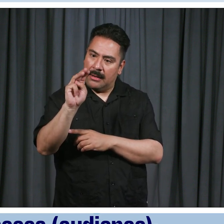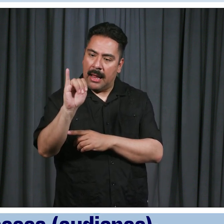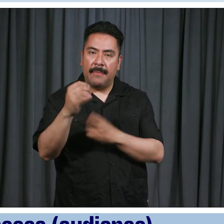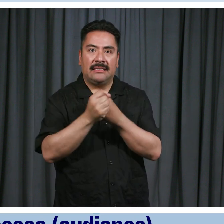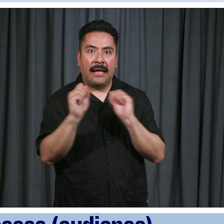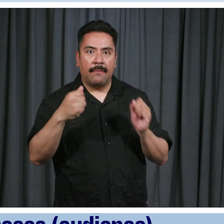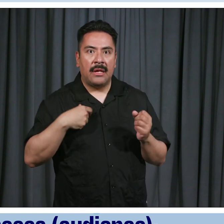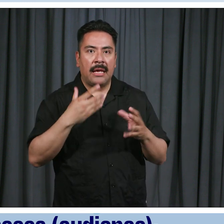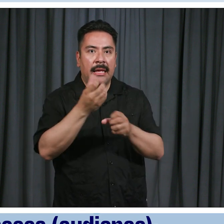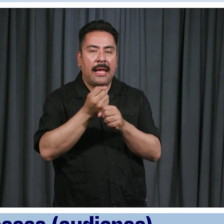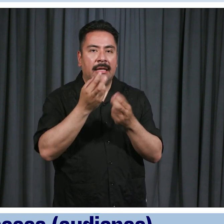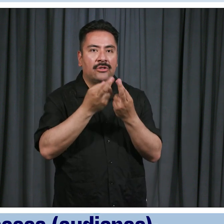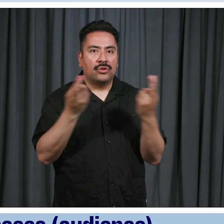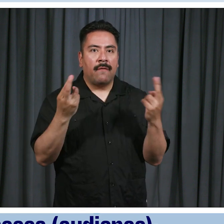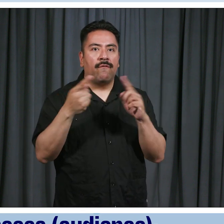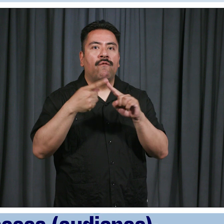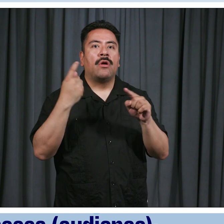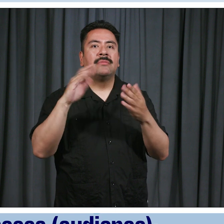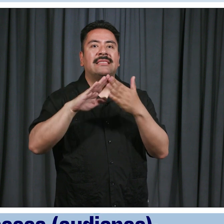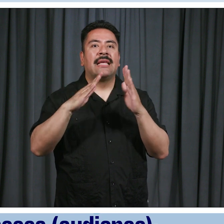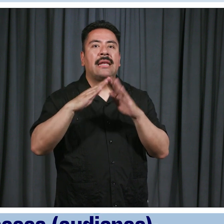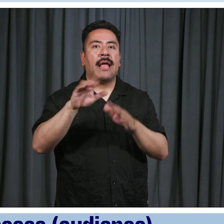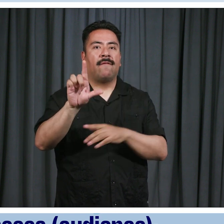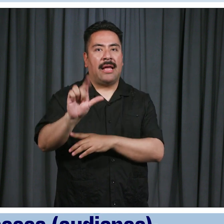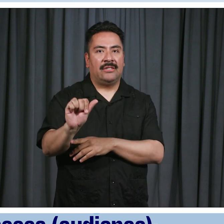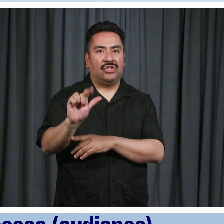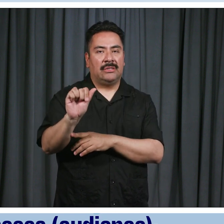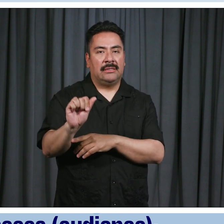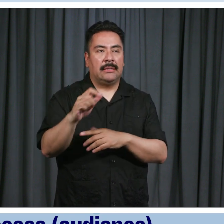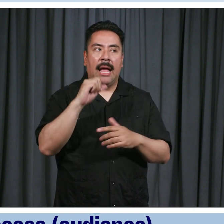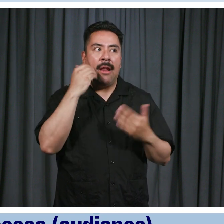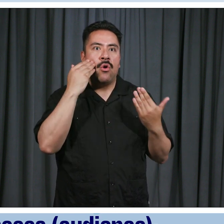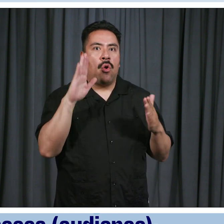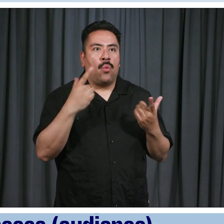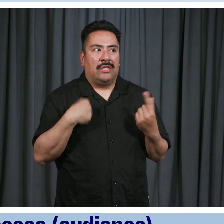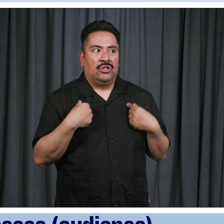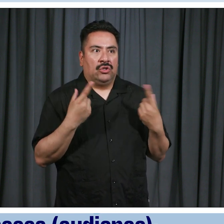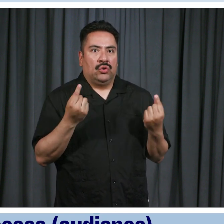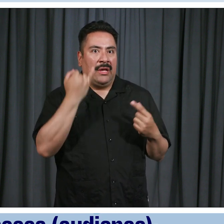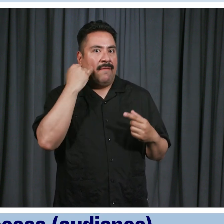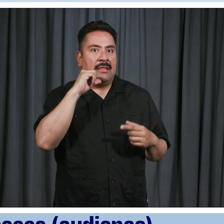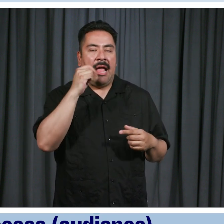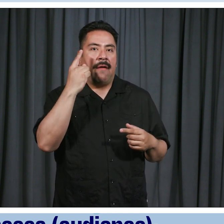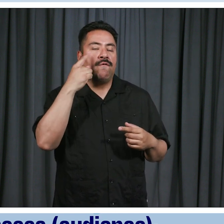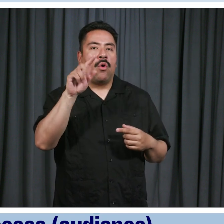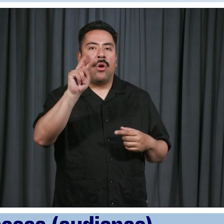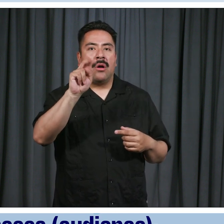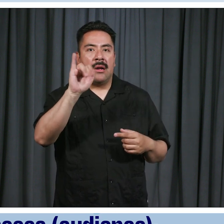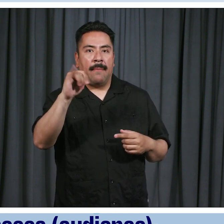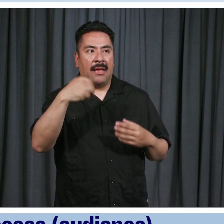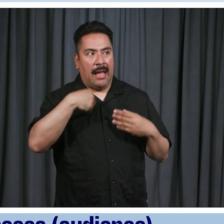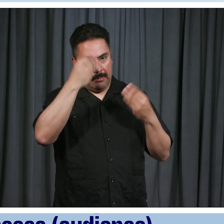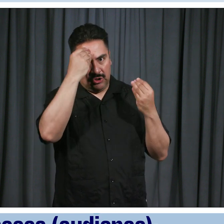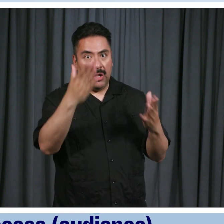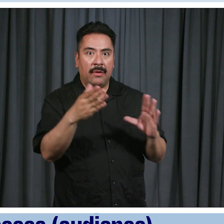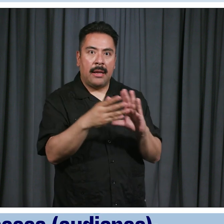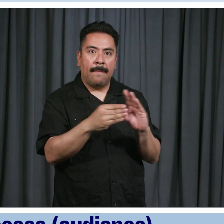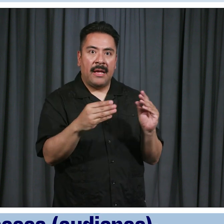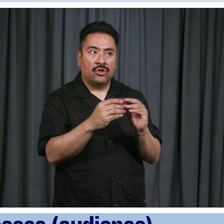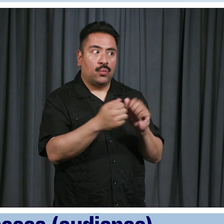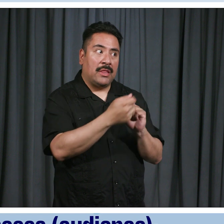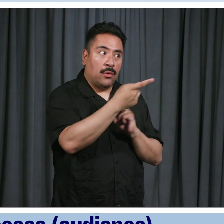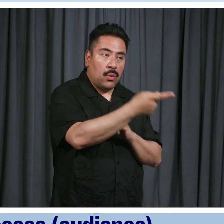get resources through the city of Los Angeles, and I don't know where I would be if it wasn't for NAMI. So thank you. And I'm sharing that message with